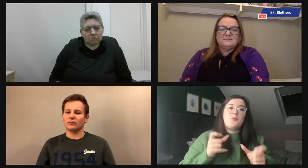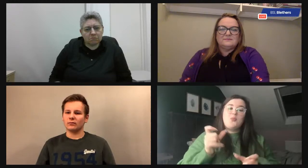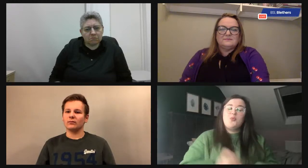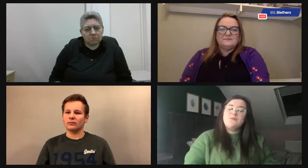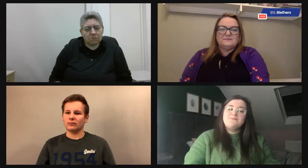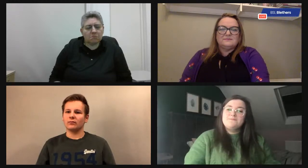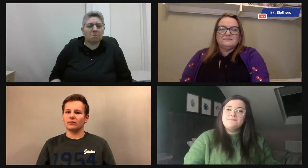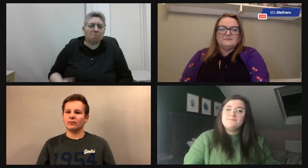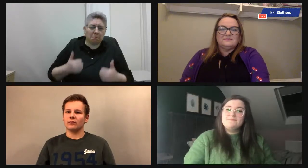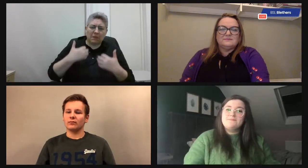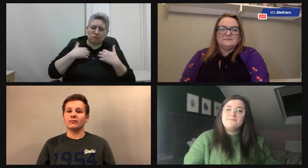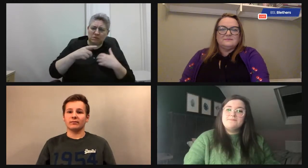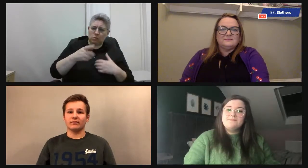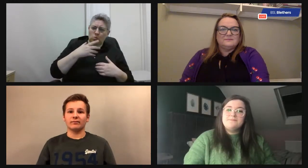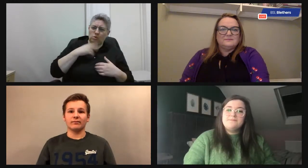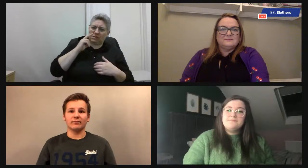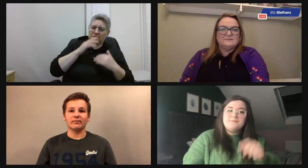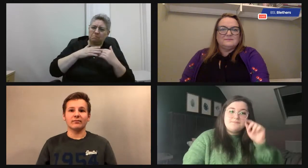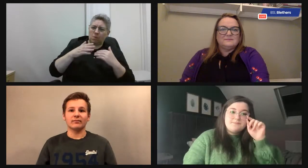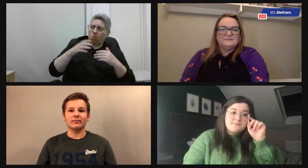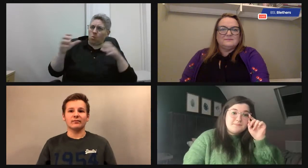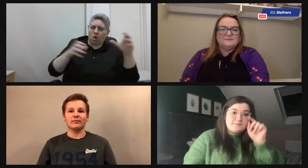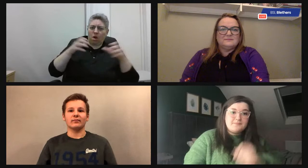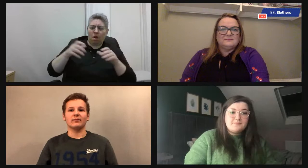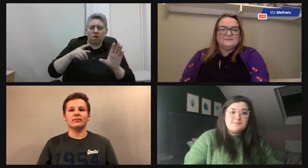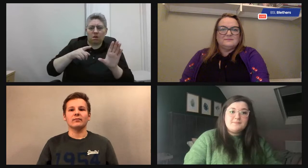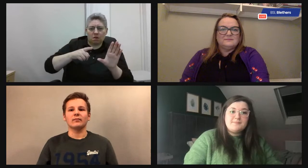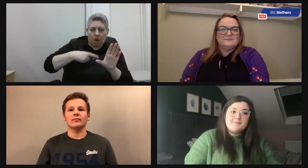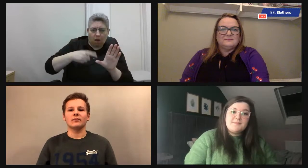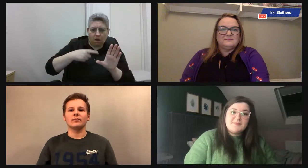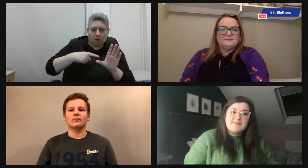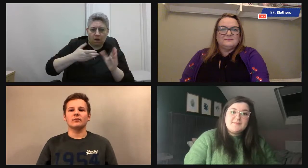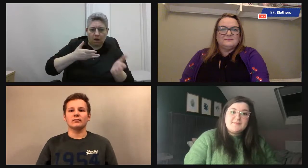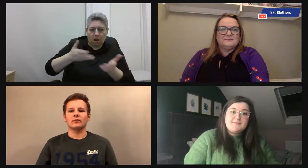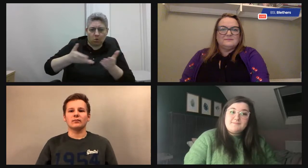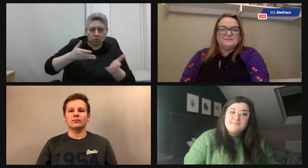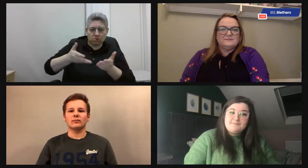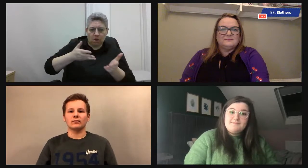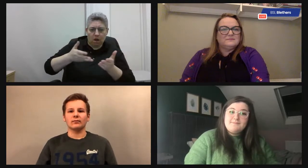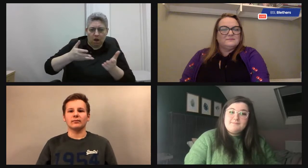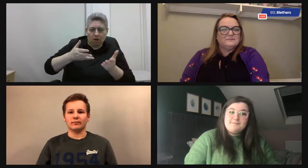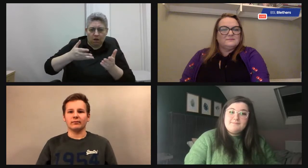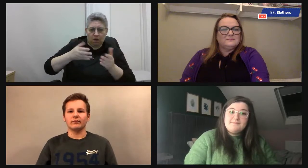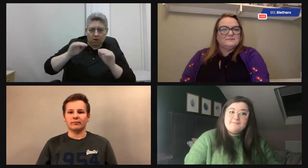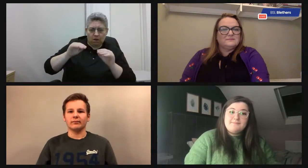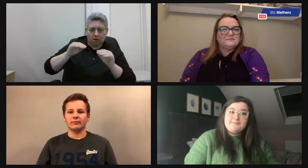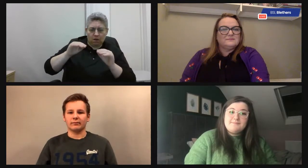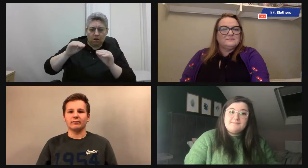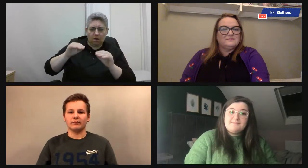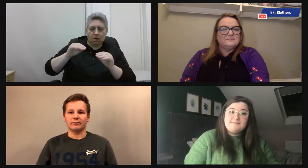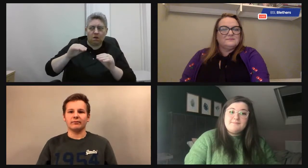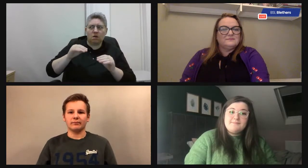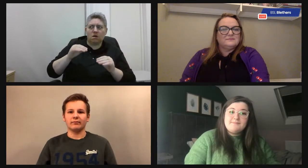biggest issues for young deaf community. So you'd like to see more young